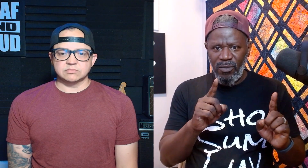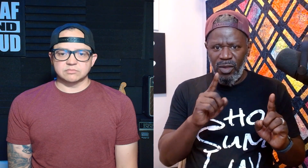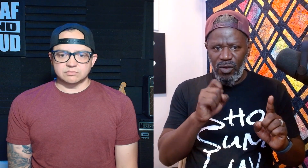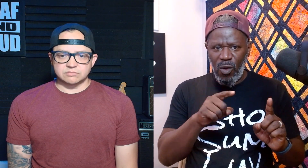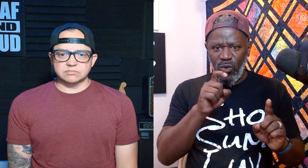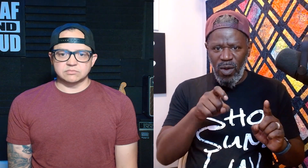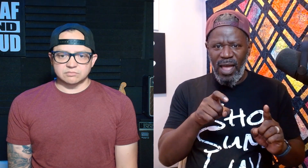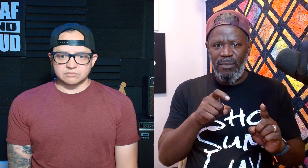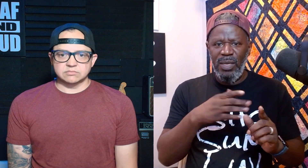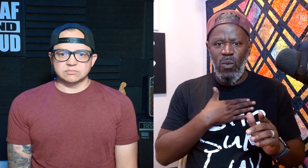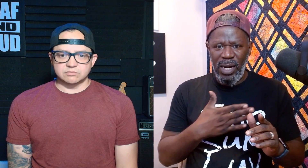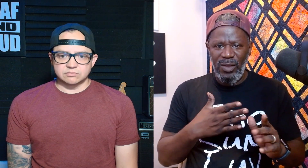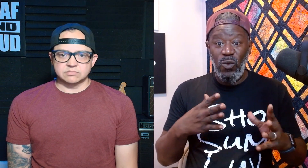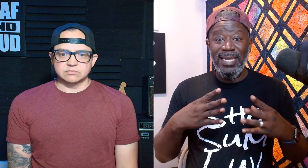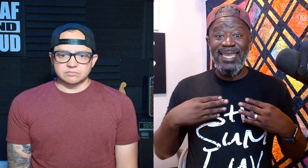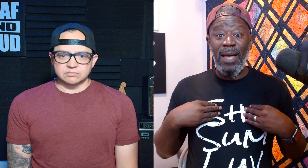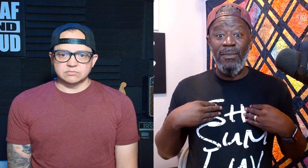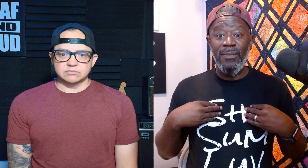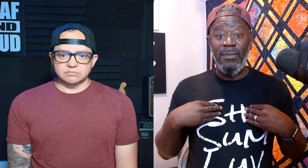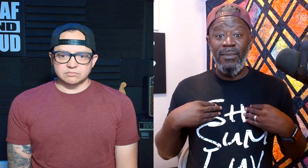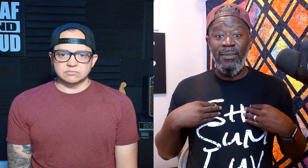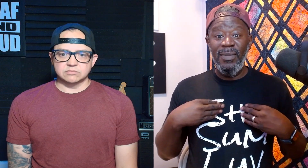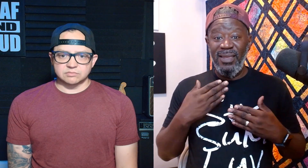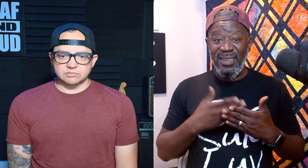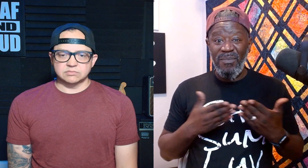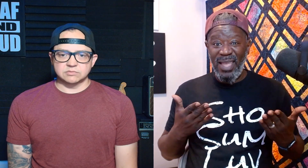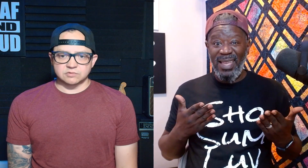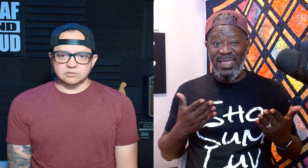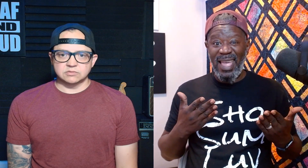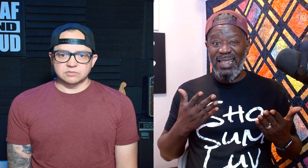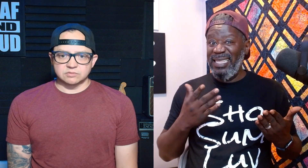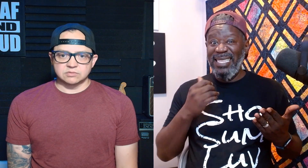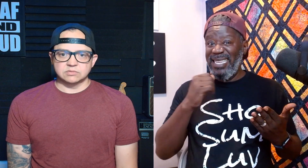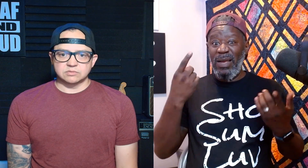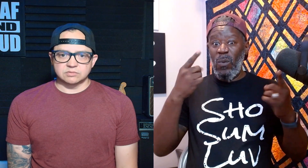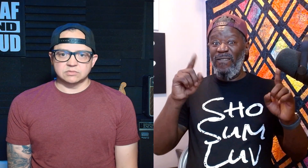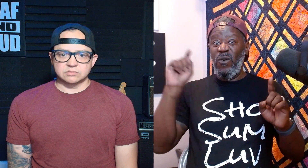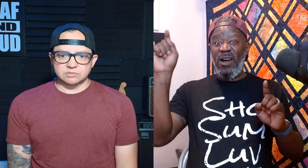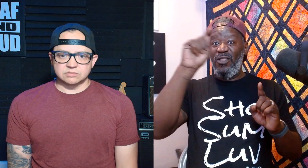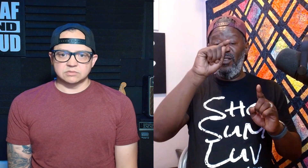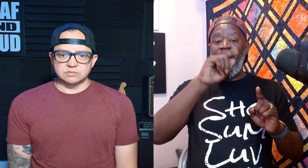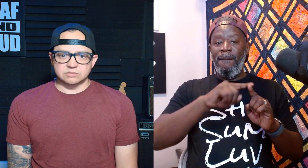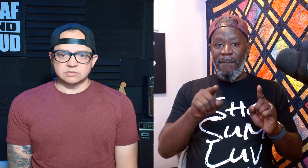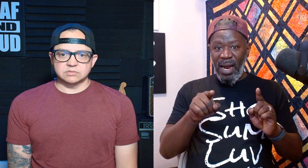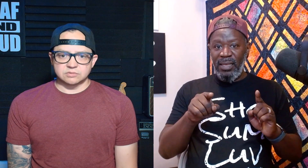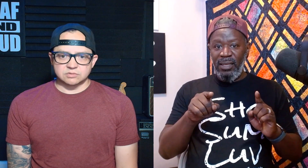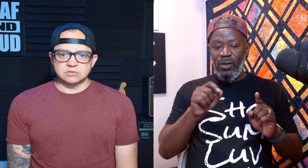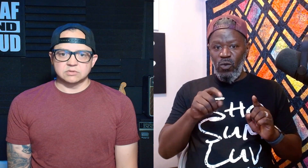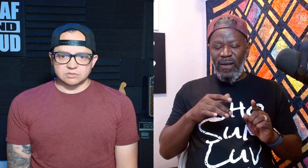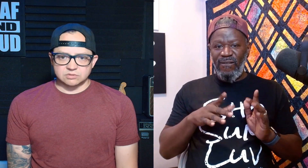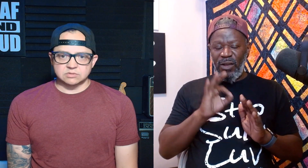work. So you have to be willing to accept something that didn't work for others,